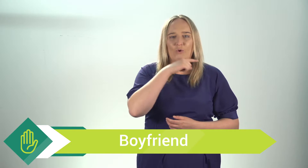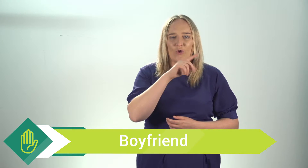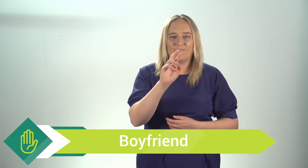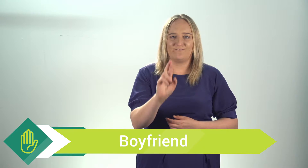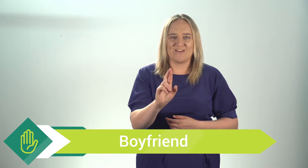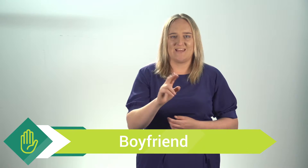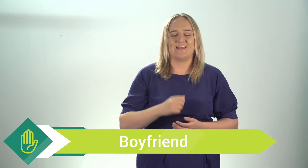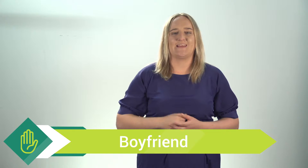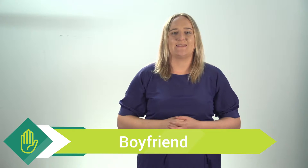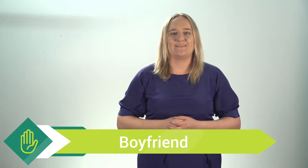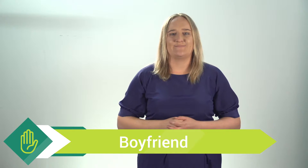Boyfriend.